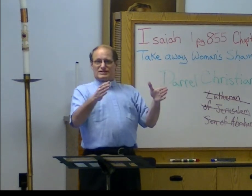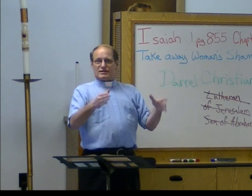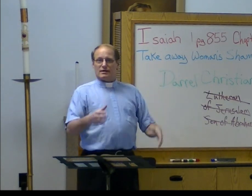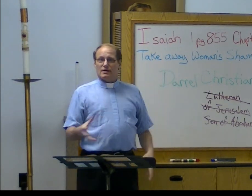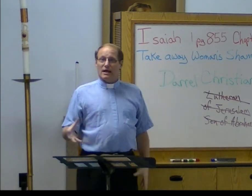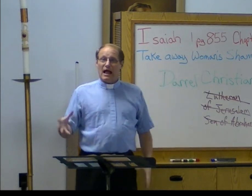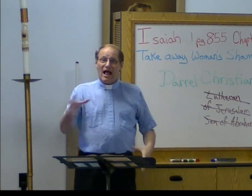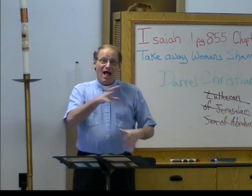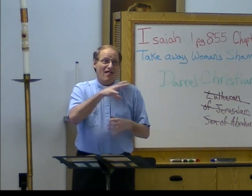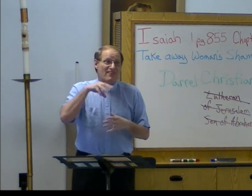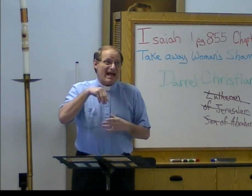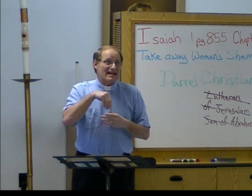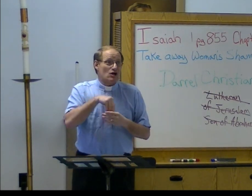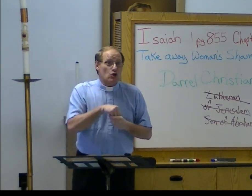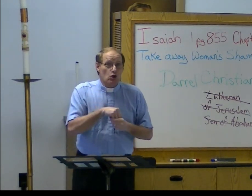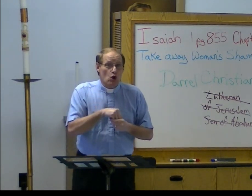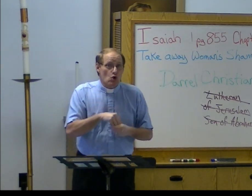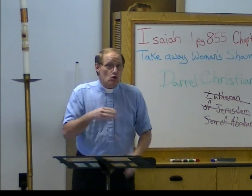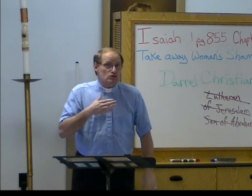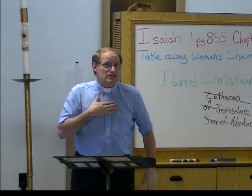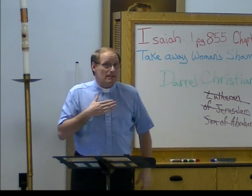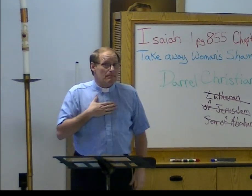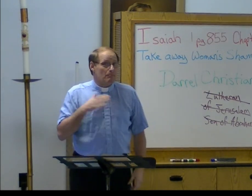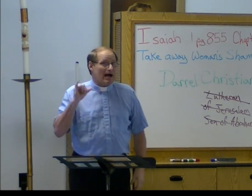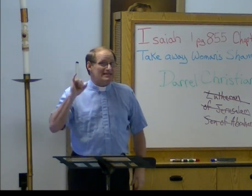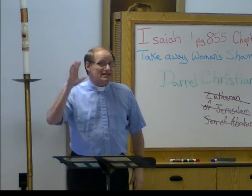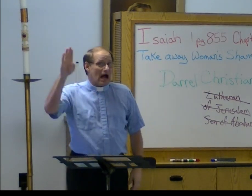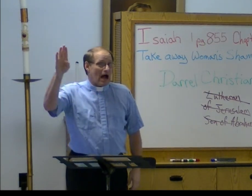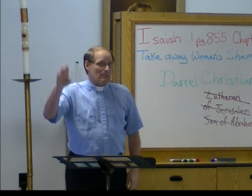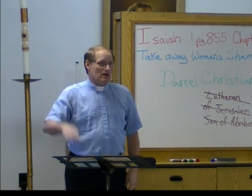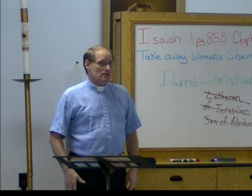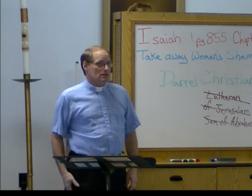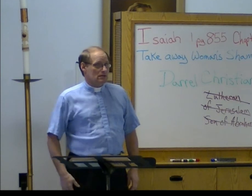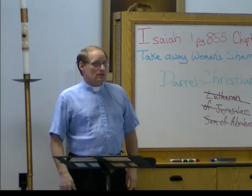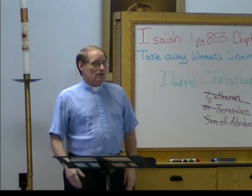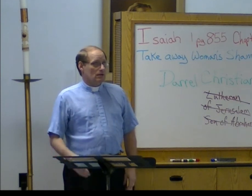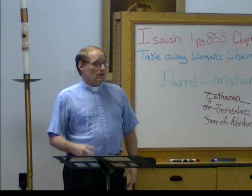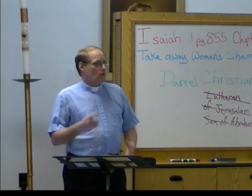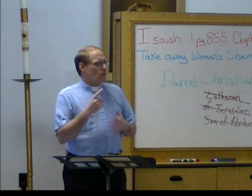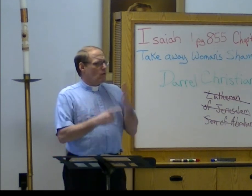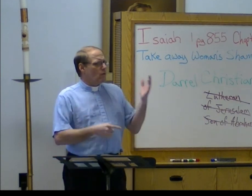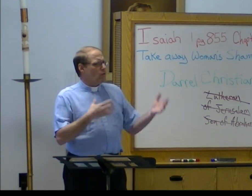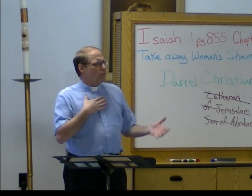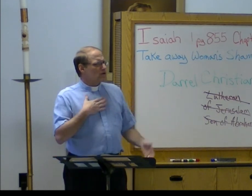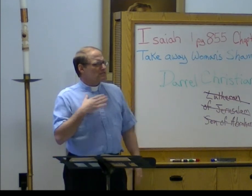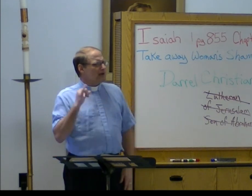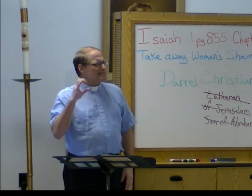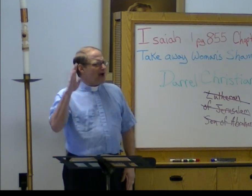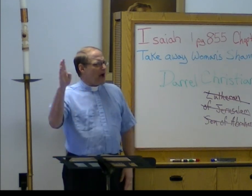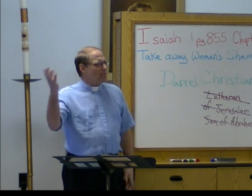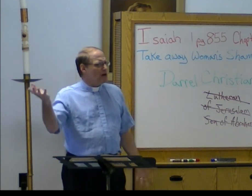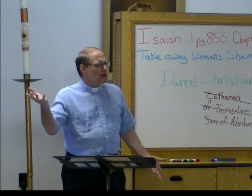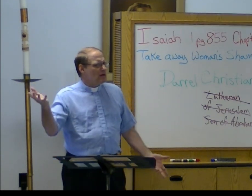Christian. That includes my job. What is my job?